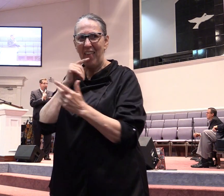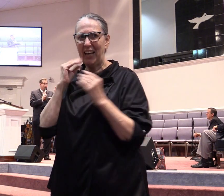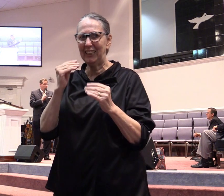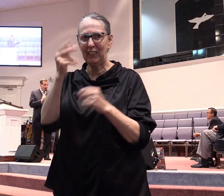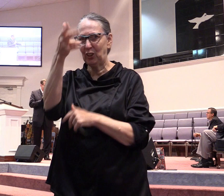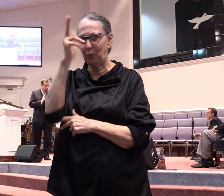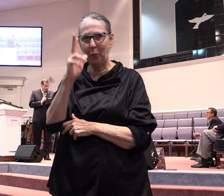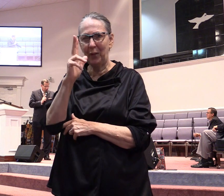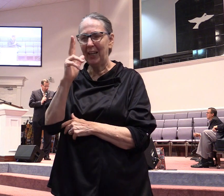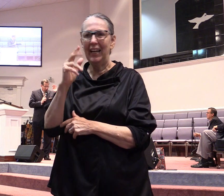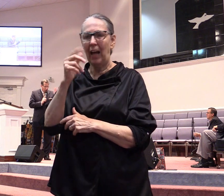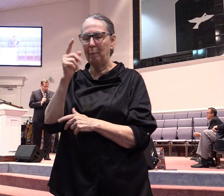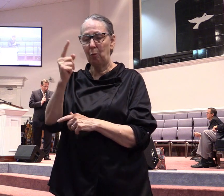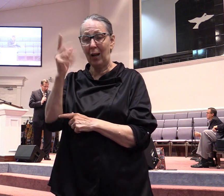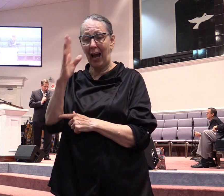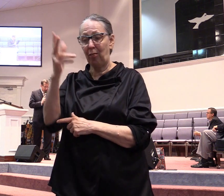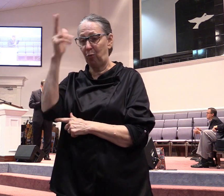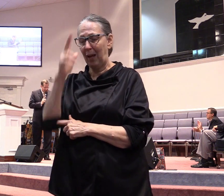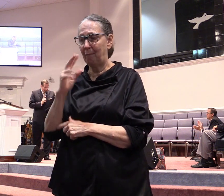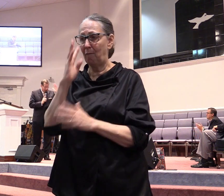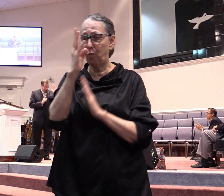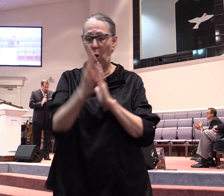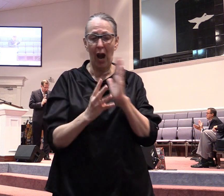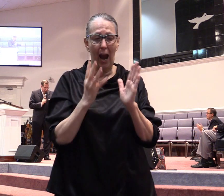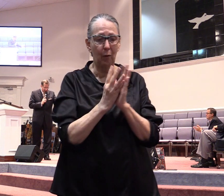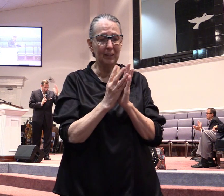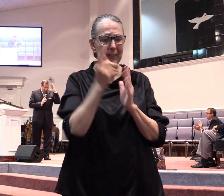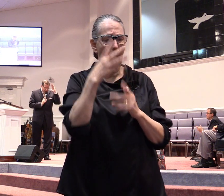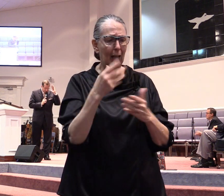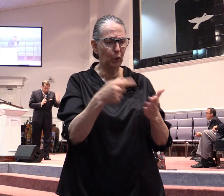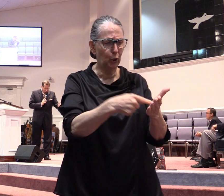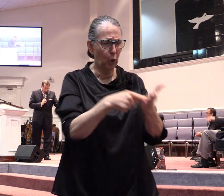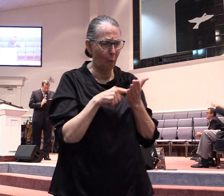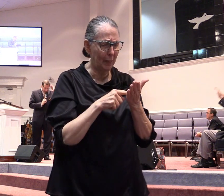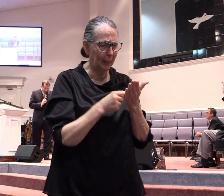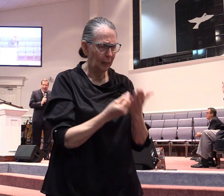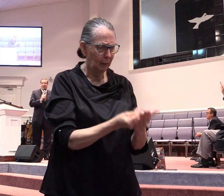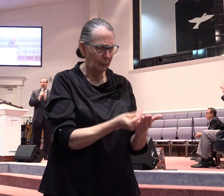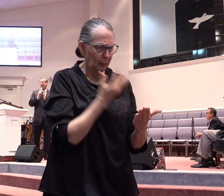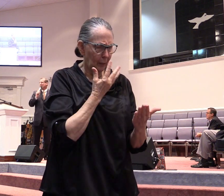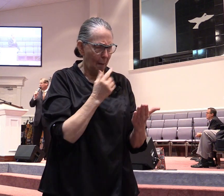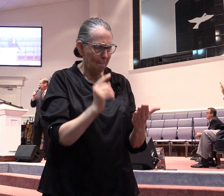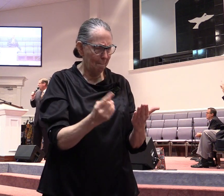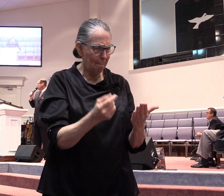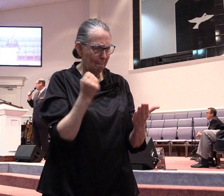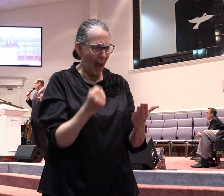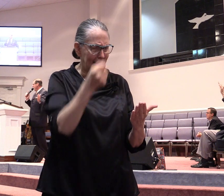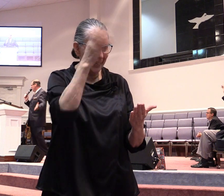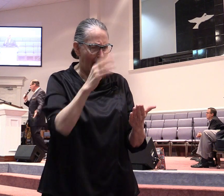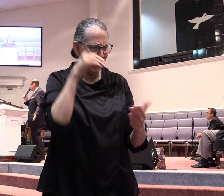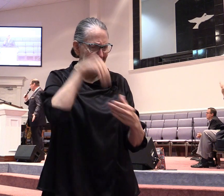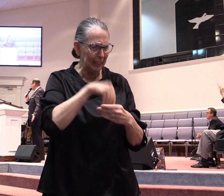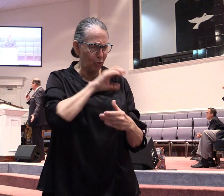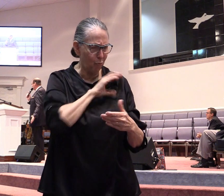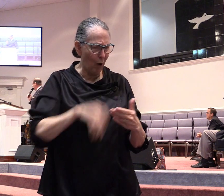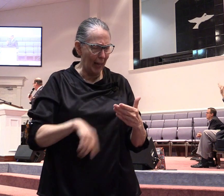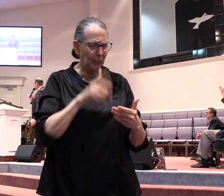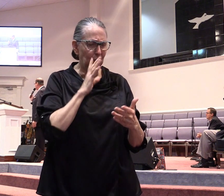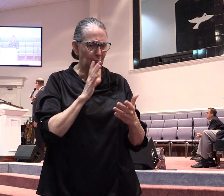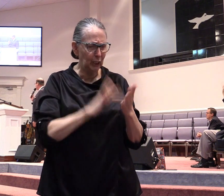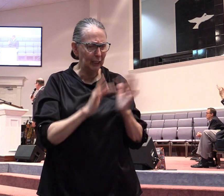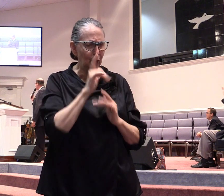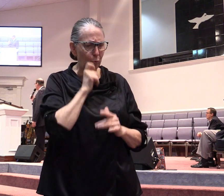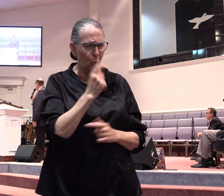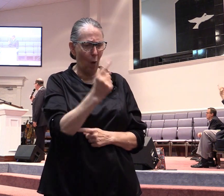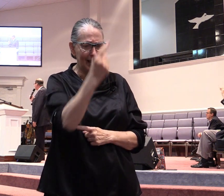there. But for 4 hours, the Holy Ghost led me on a journey and showed me the mighty God in Christ and who Jesus